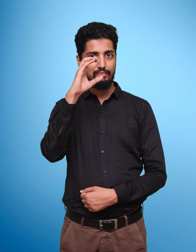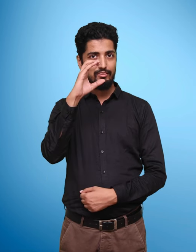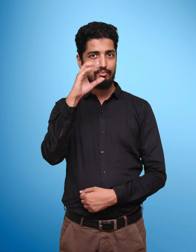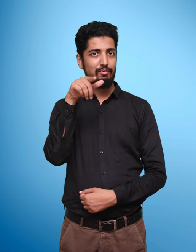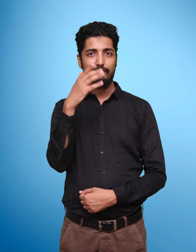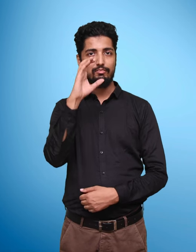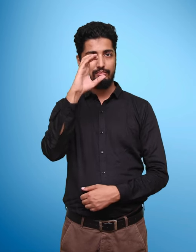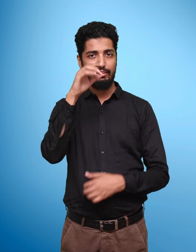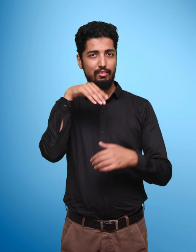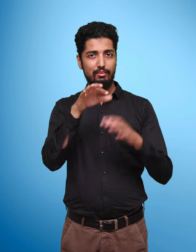C.